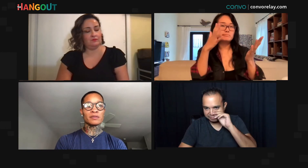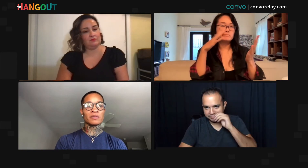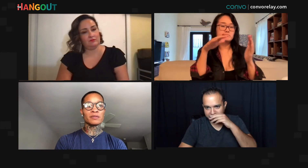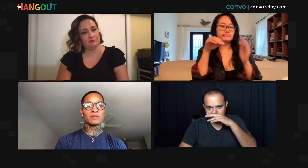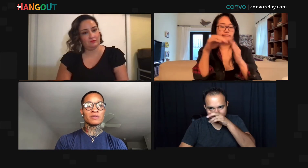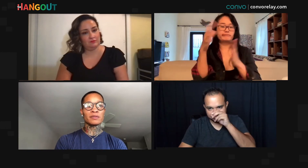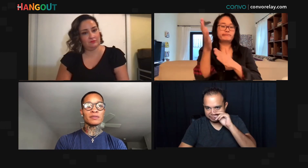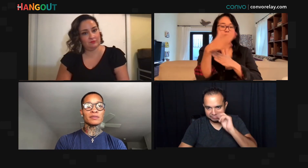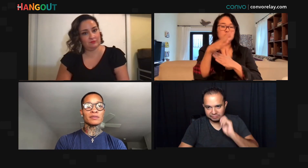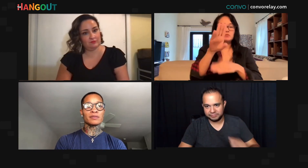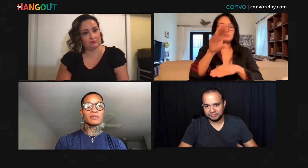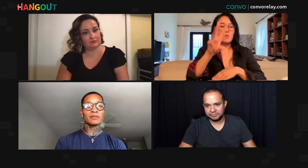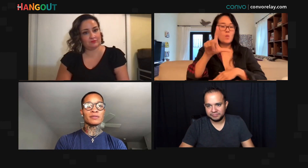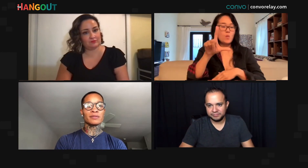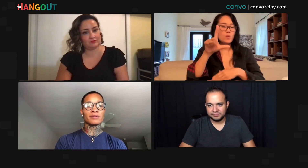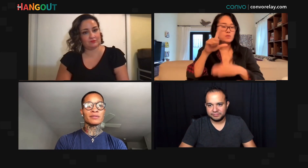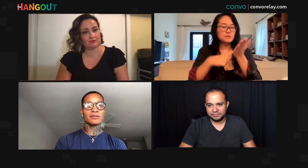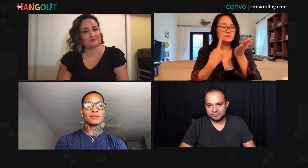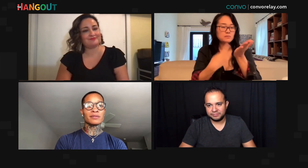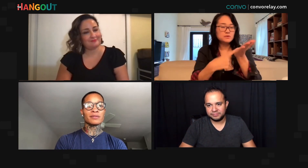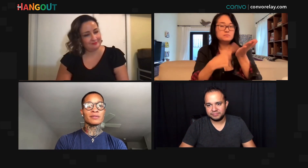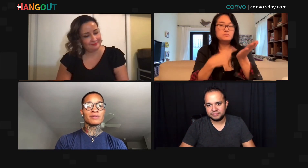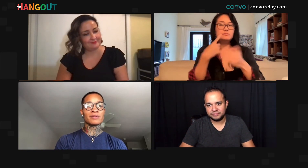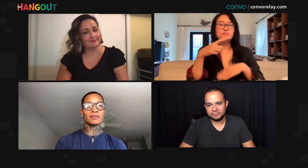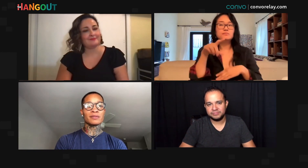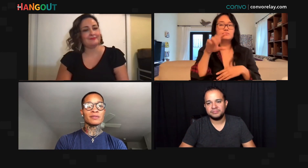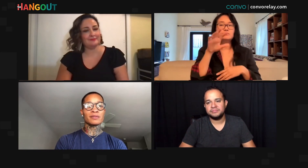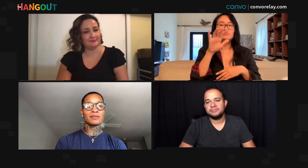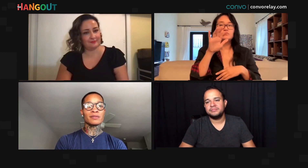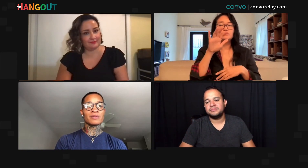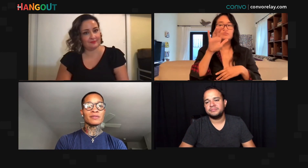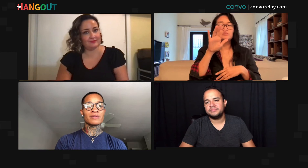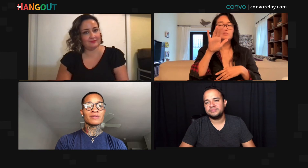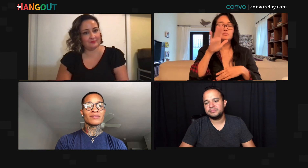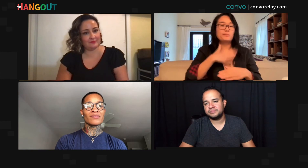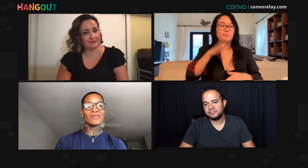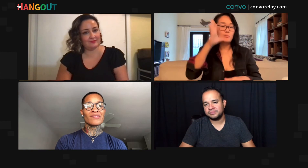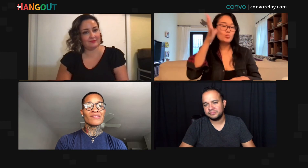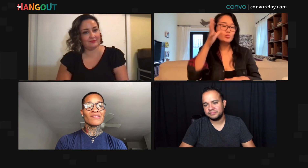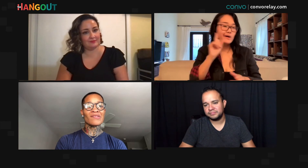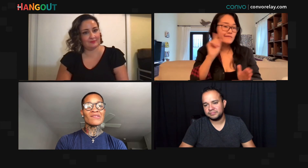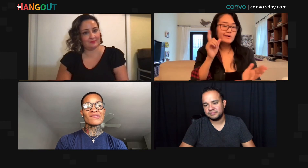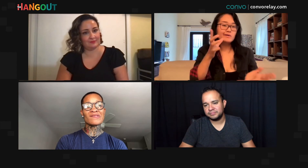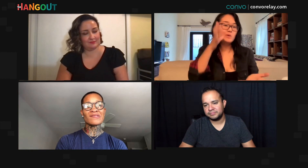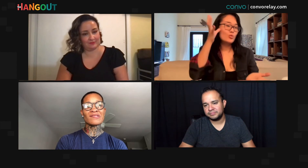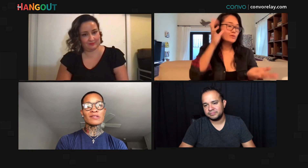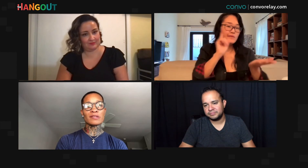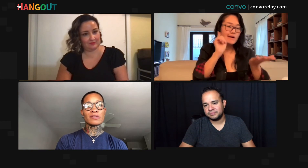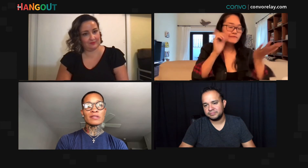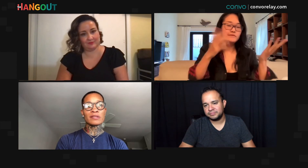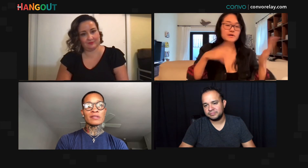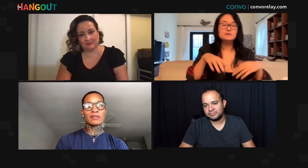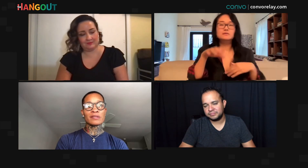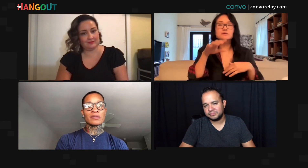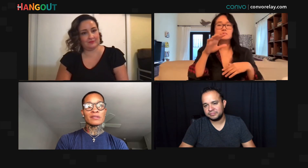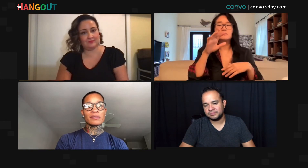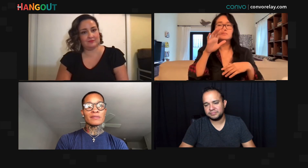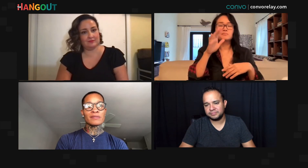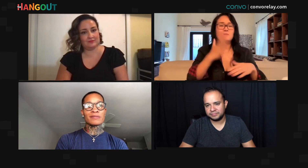I grew up in the school for the deaf, and I just felt like I was in a fishbowl sometimes. There was just so many people were looking. My parents are deaf,